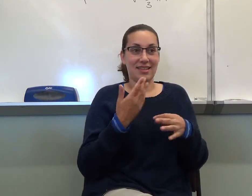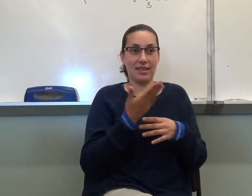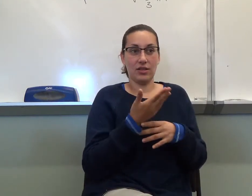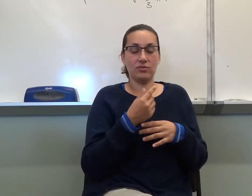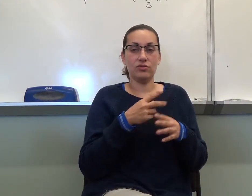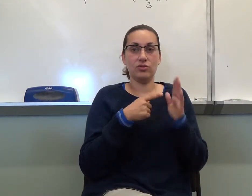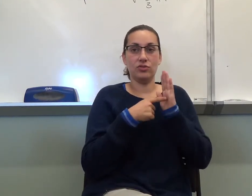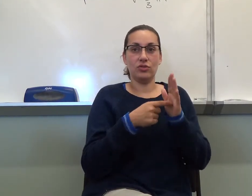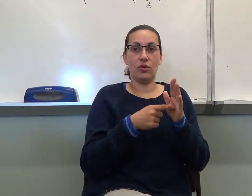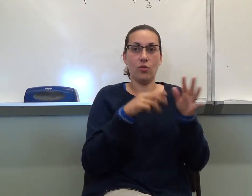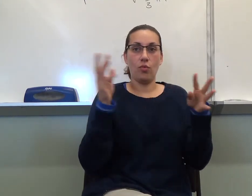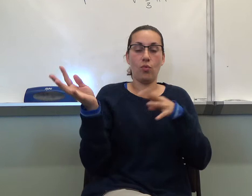for the hurricanes listed.